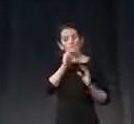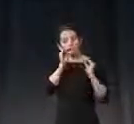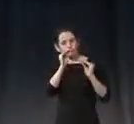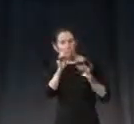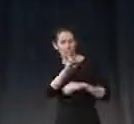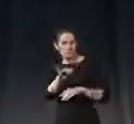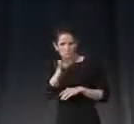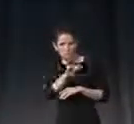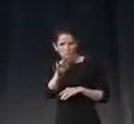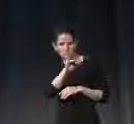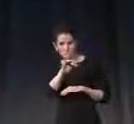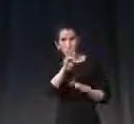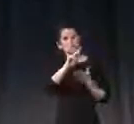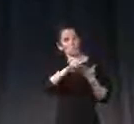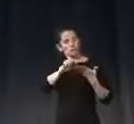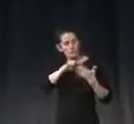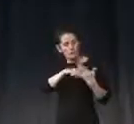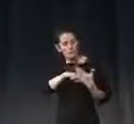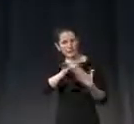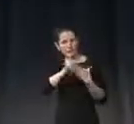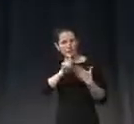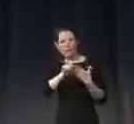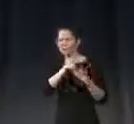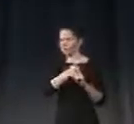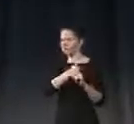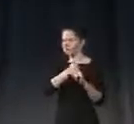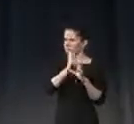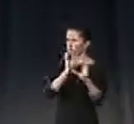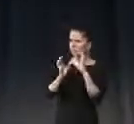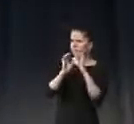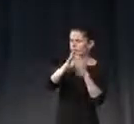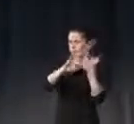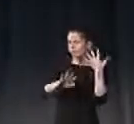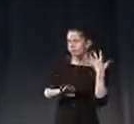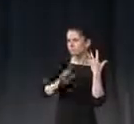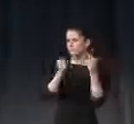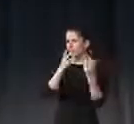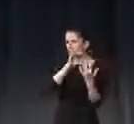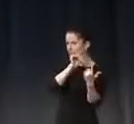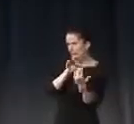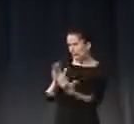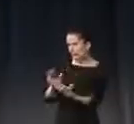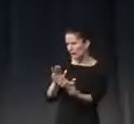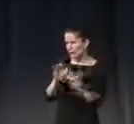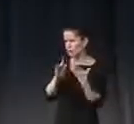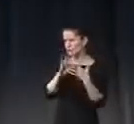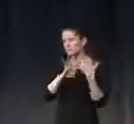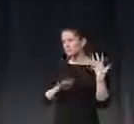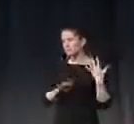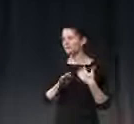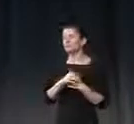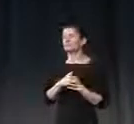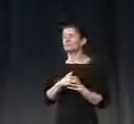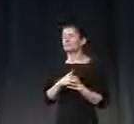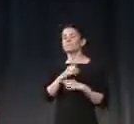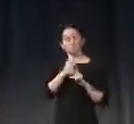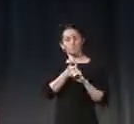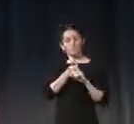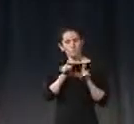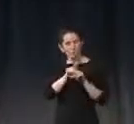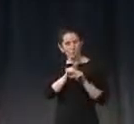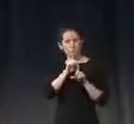read and write in English. Thus, she already communicated by numerous means. She had also been a star pupil at the American